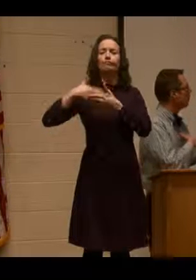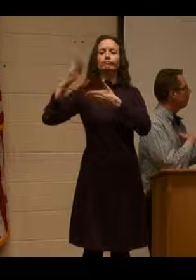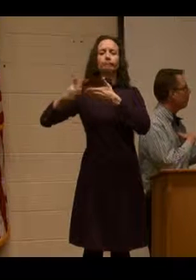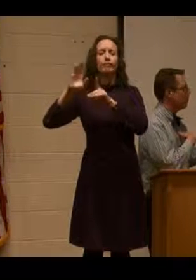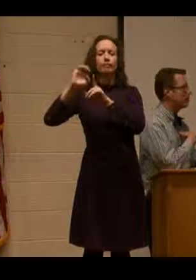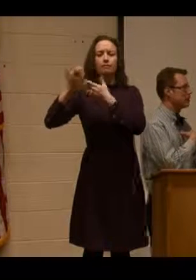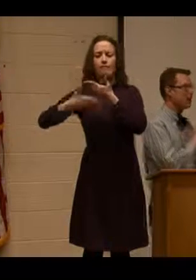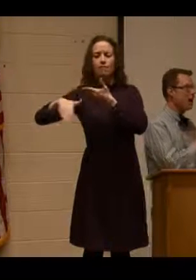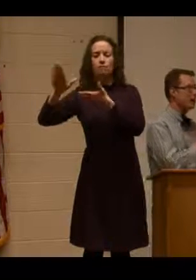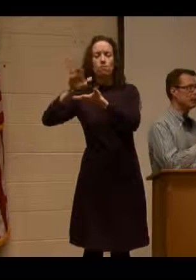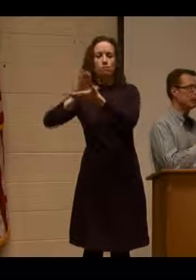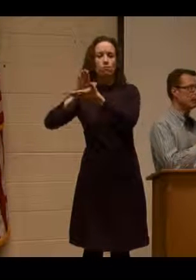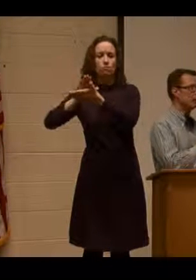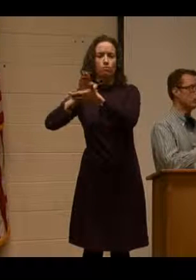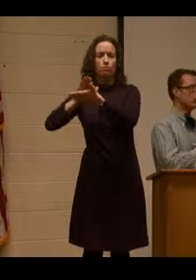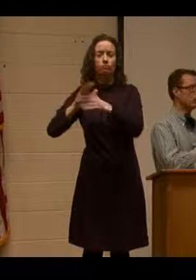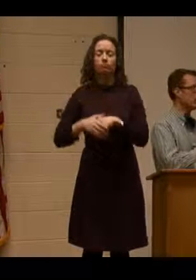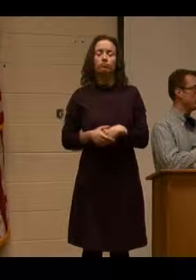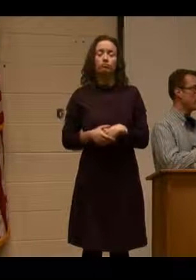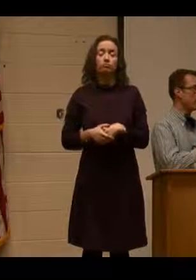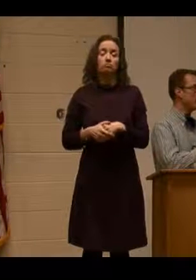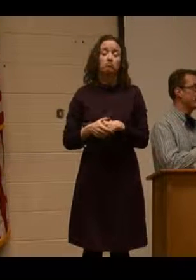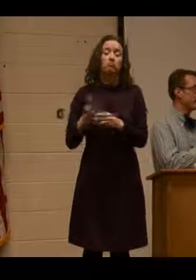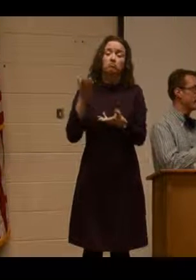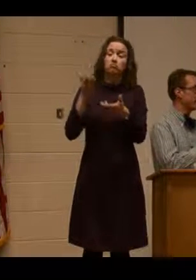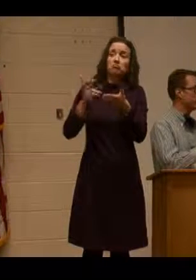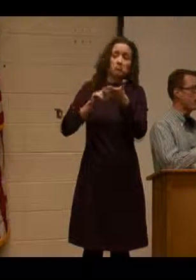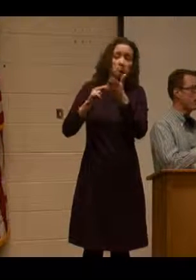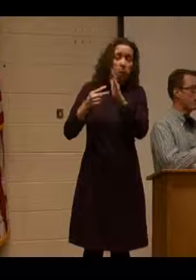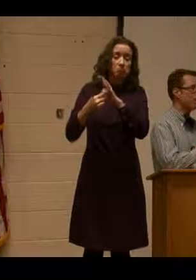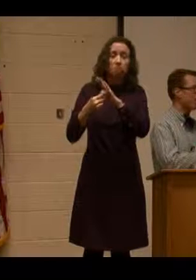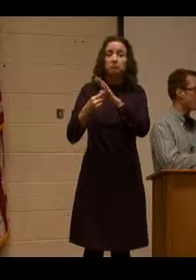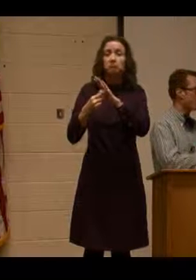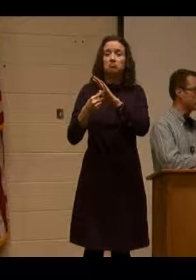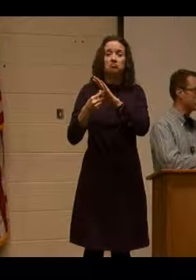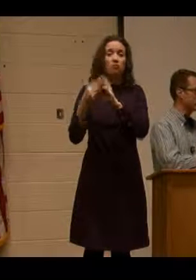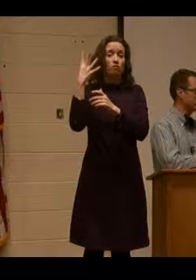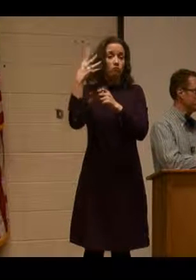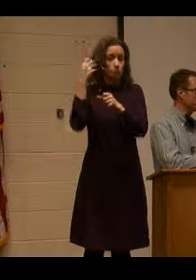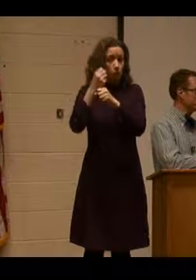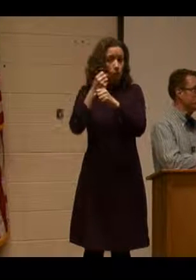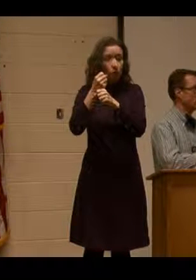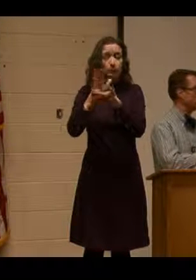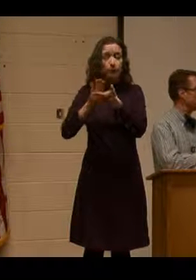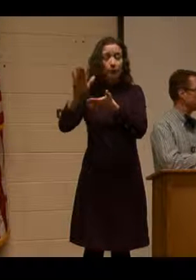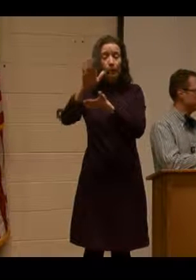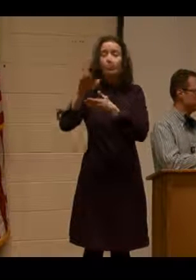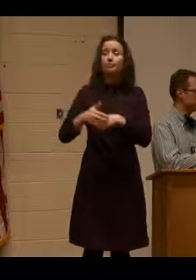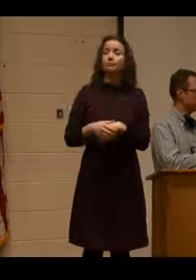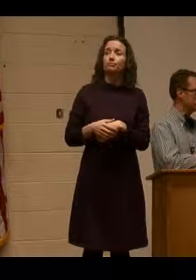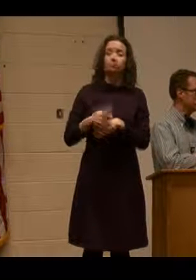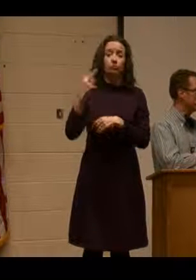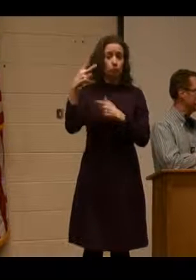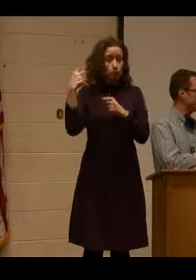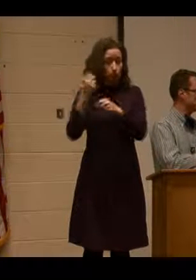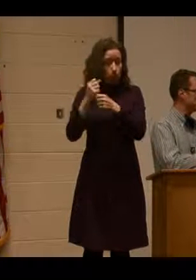could be anything from a four-year college, a two-year college, a technical